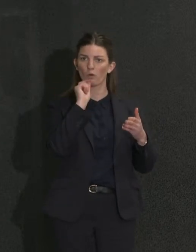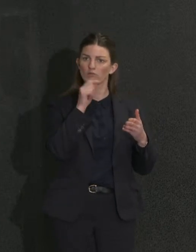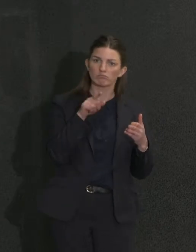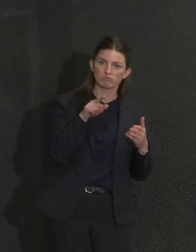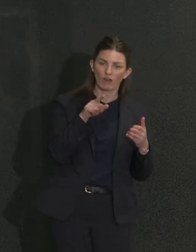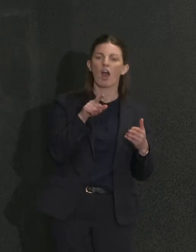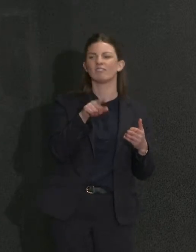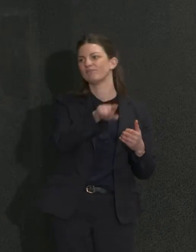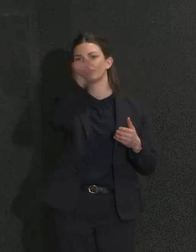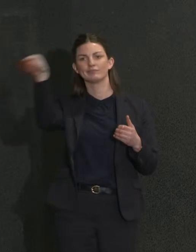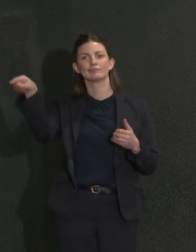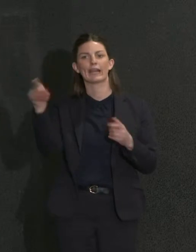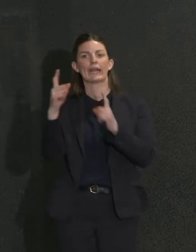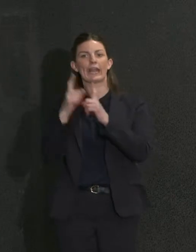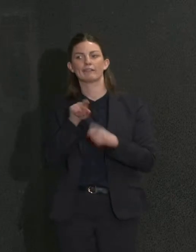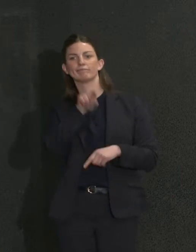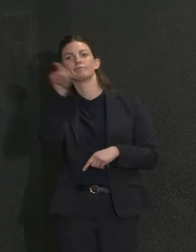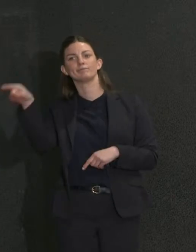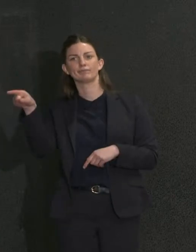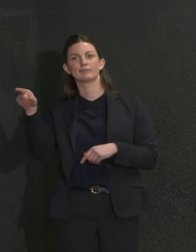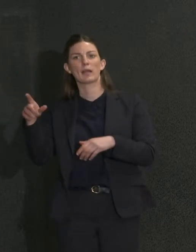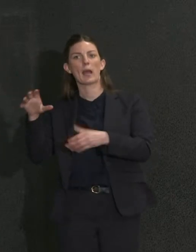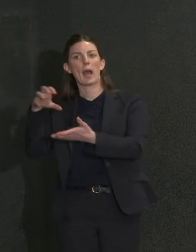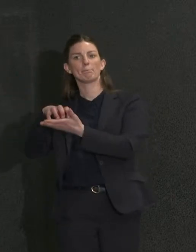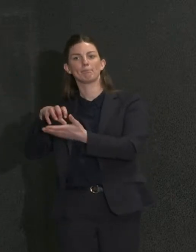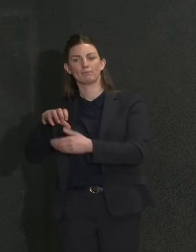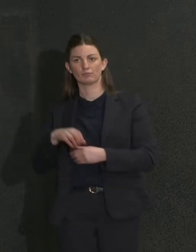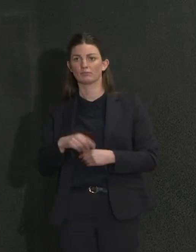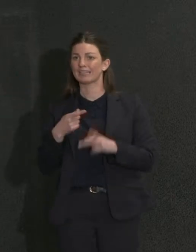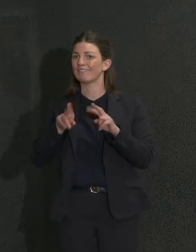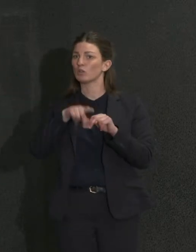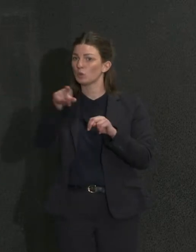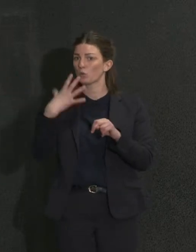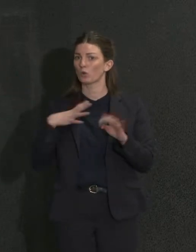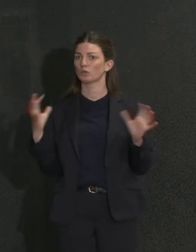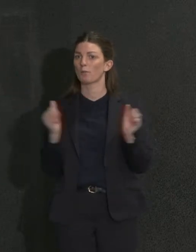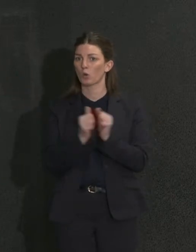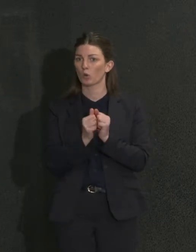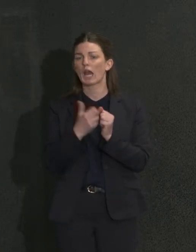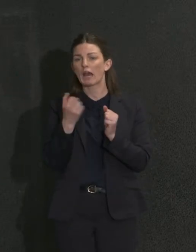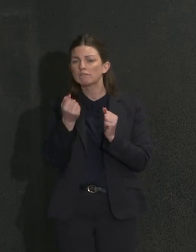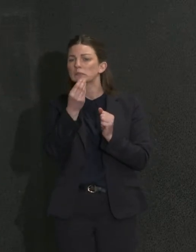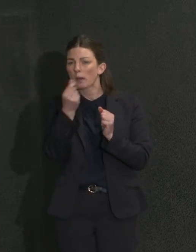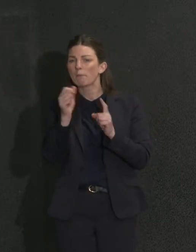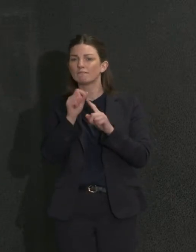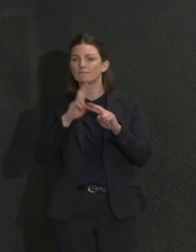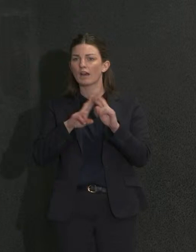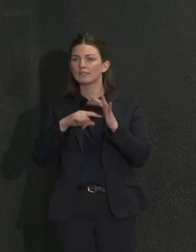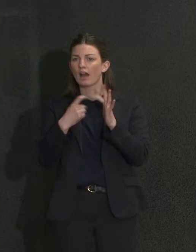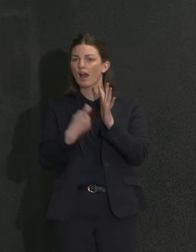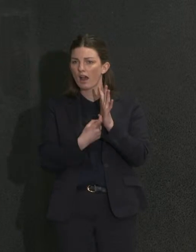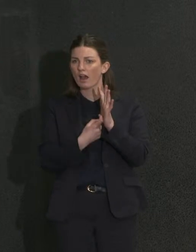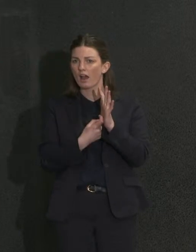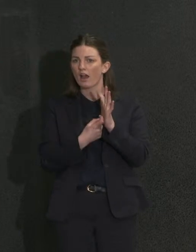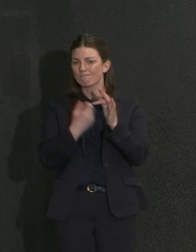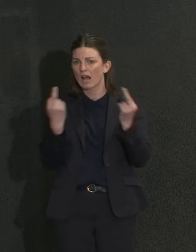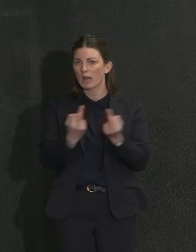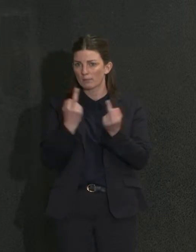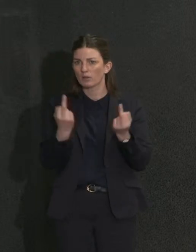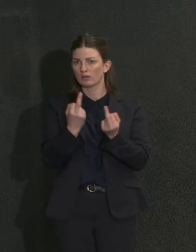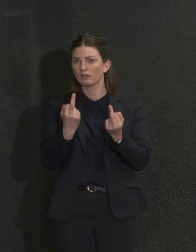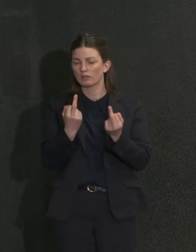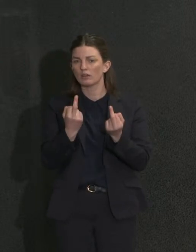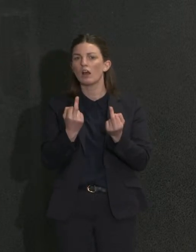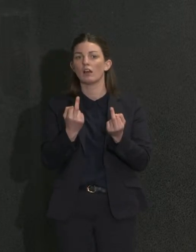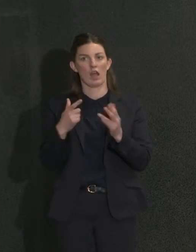our other vaccination centres. Again, if you want to make an appointment, there are some, not many, Pfizer appointments available. For those who are eligible, there are, of course,